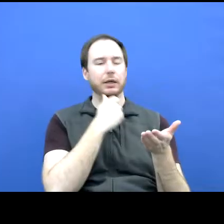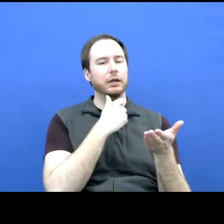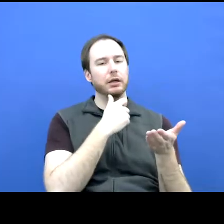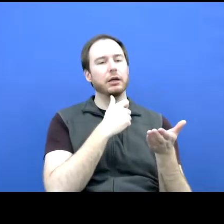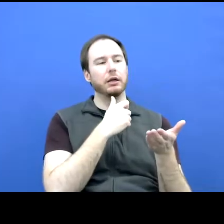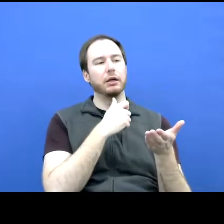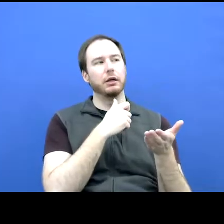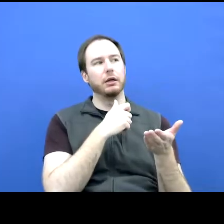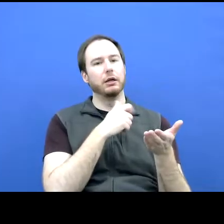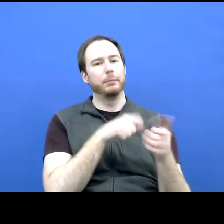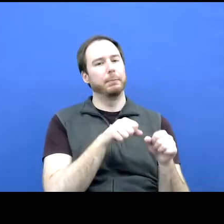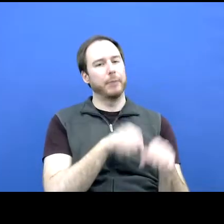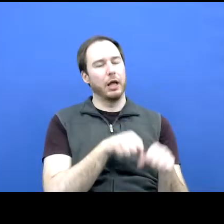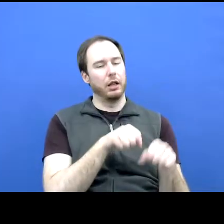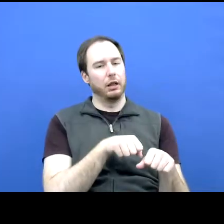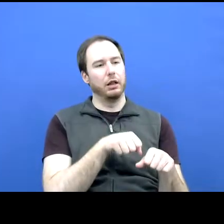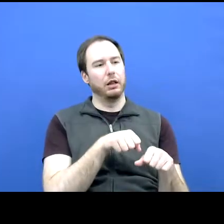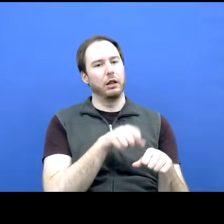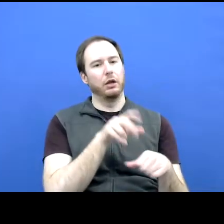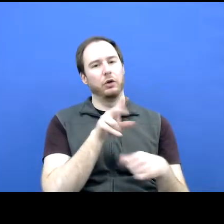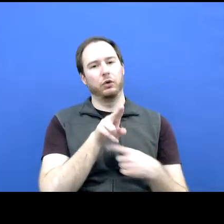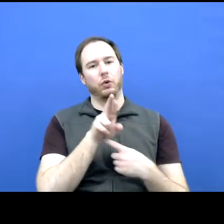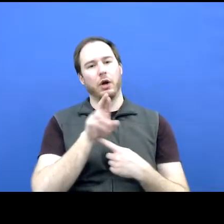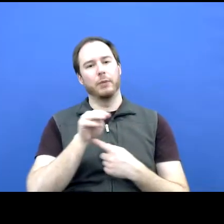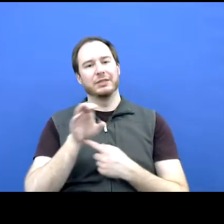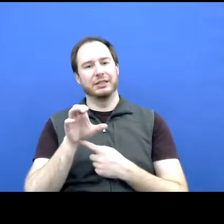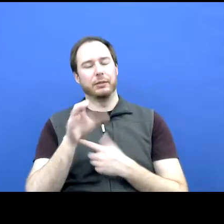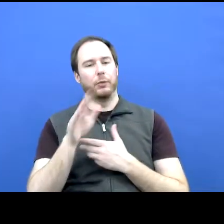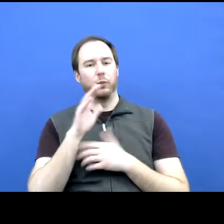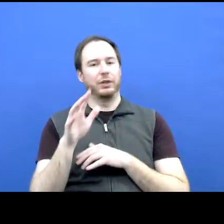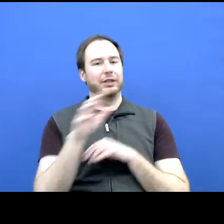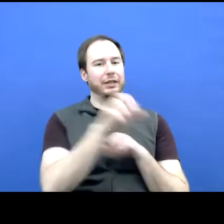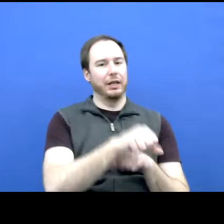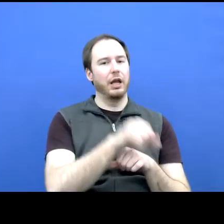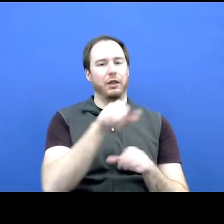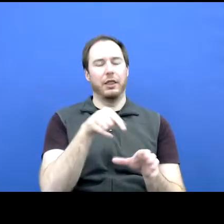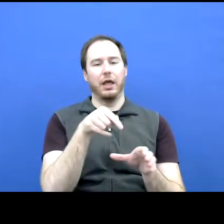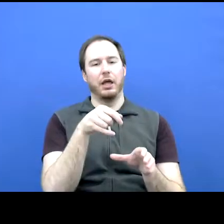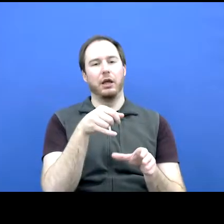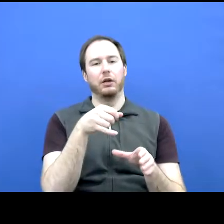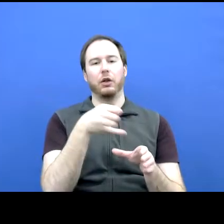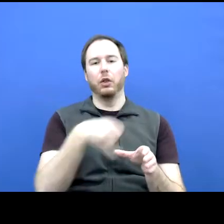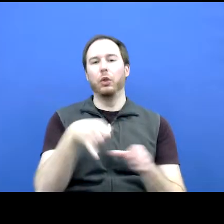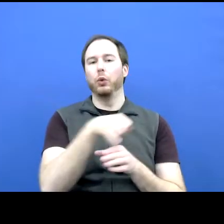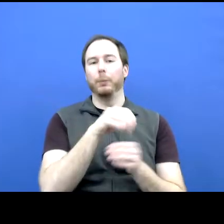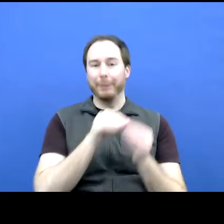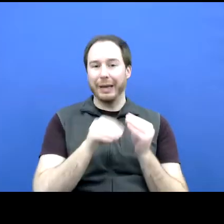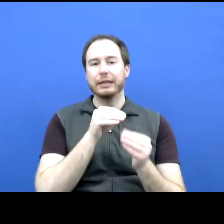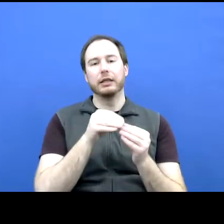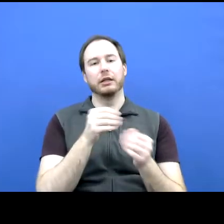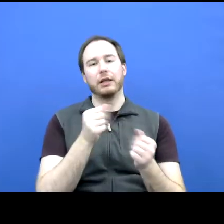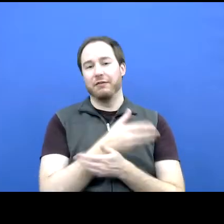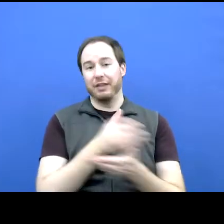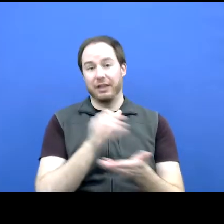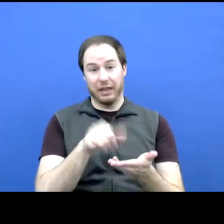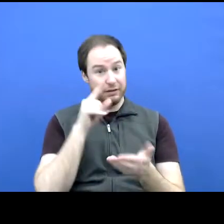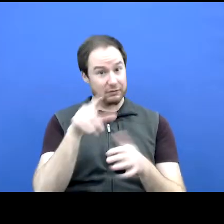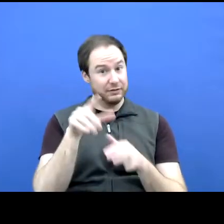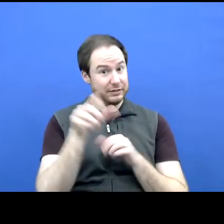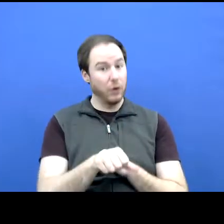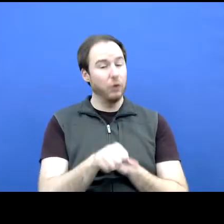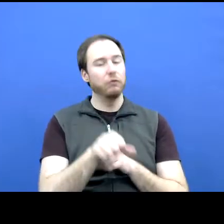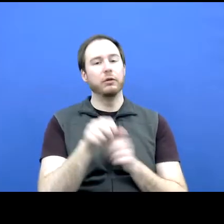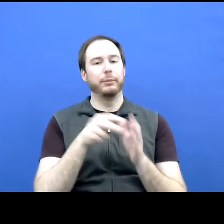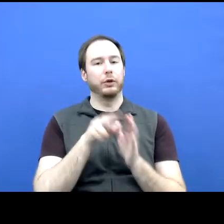it, there's possibility that URMC could be taking over the loop road, the maintenance of the loop road and stuff like that. And if that's the case, and